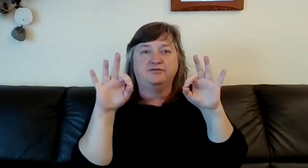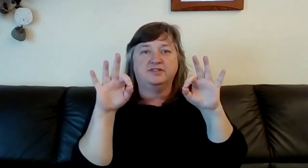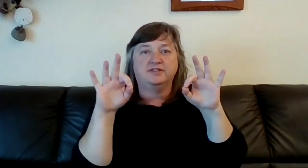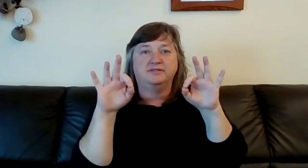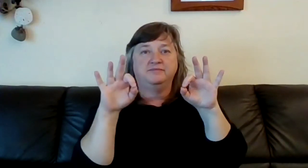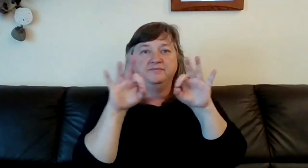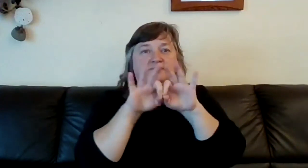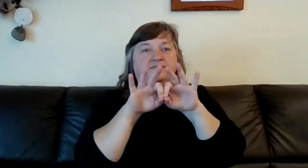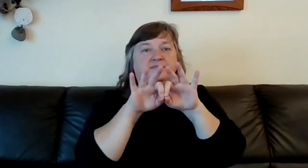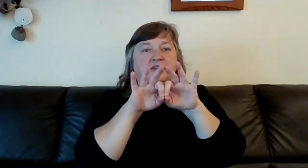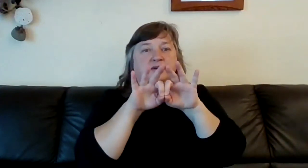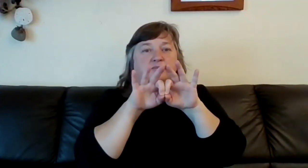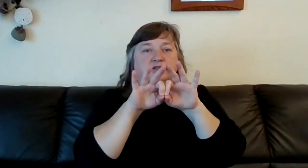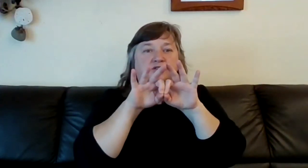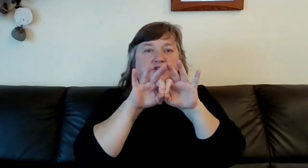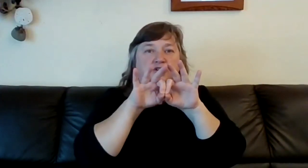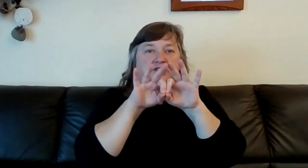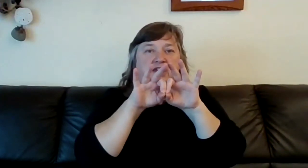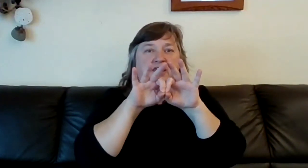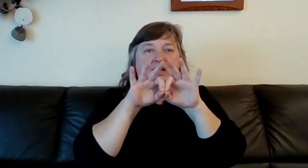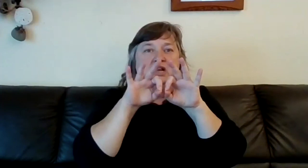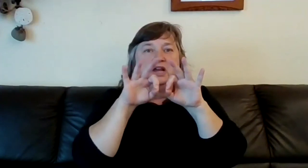F's, put your circles together,